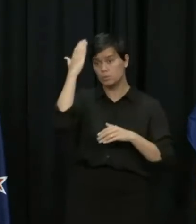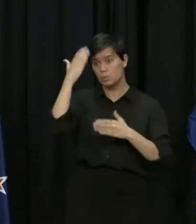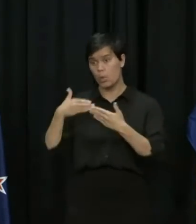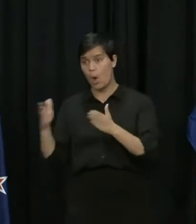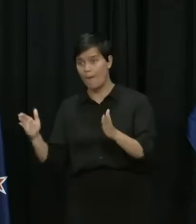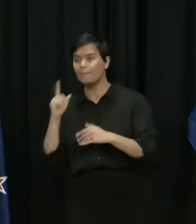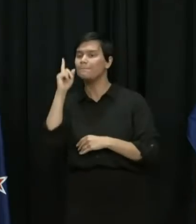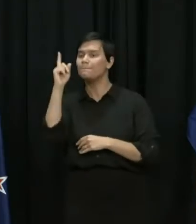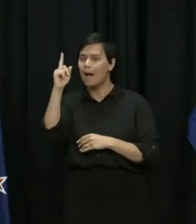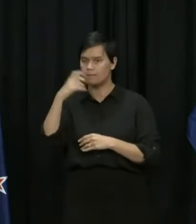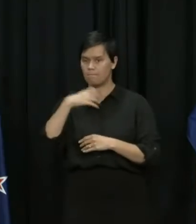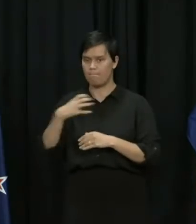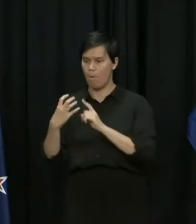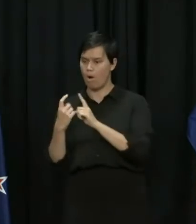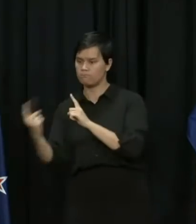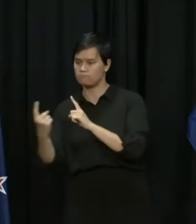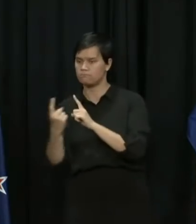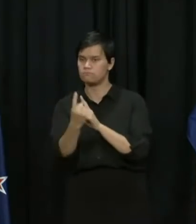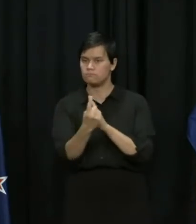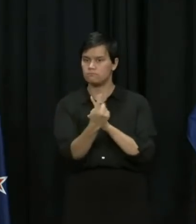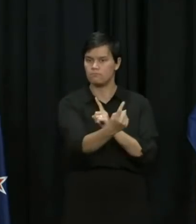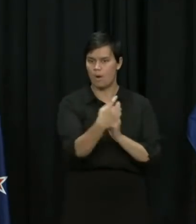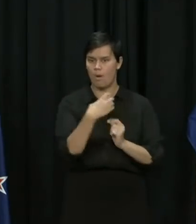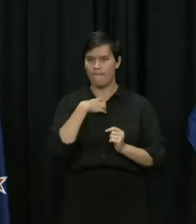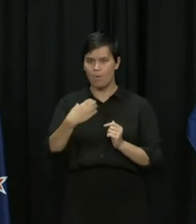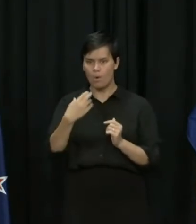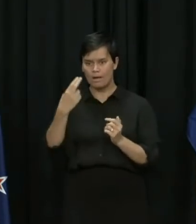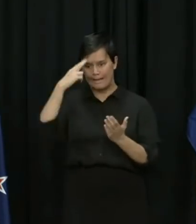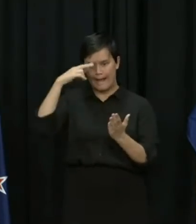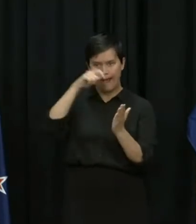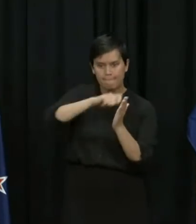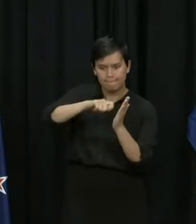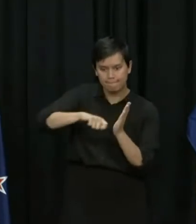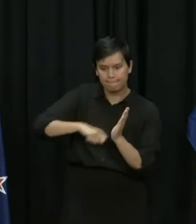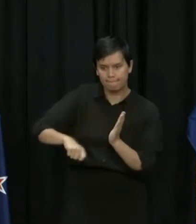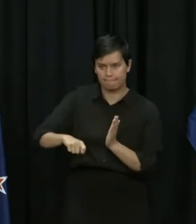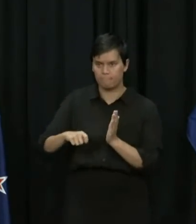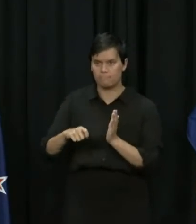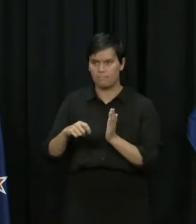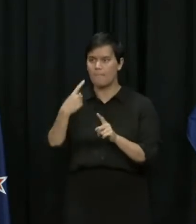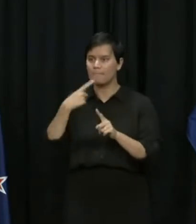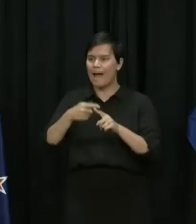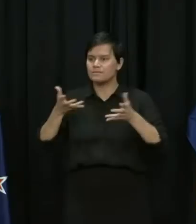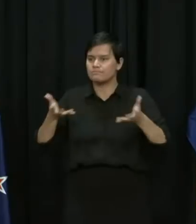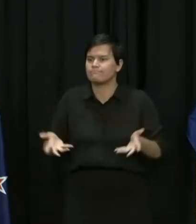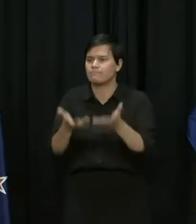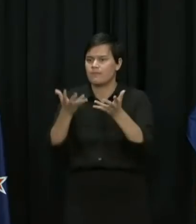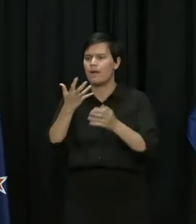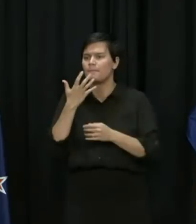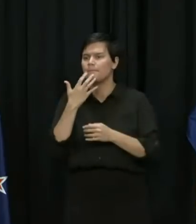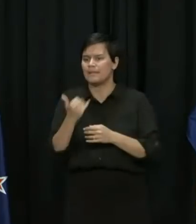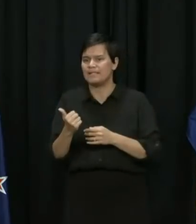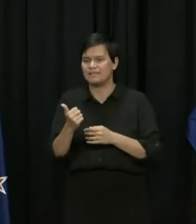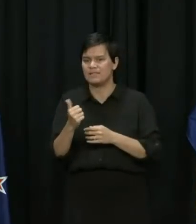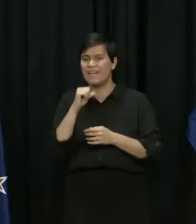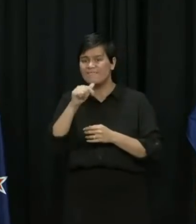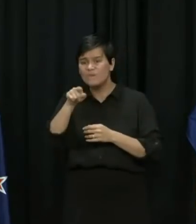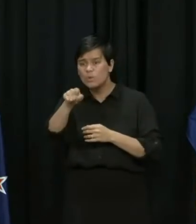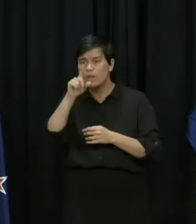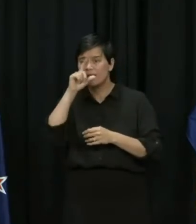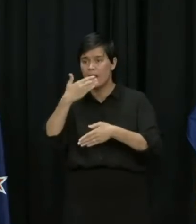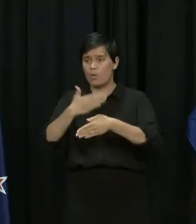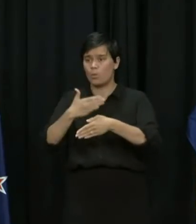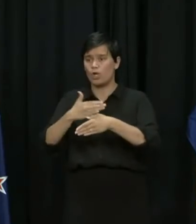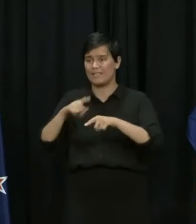physical distancing, record keeping, and of course we continue to encourage people to take up alternative ways of working if you